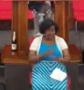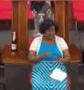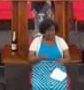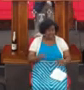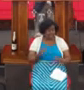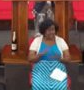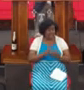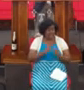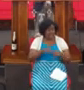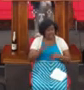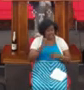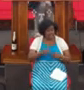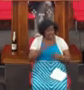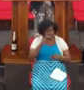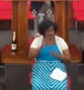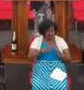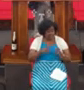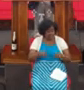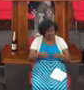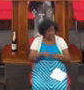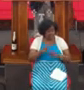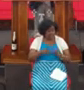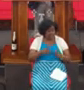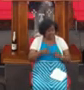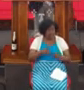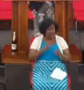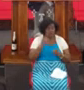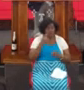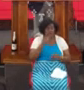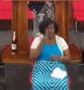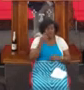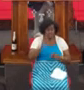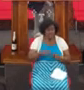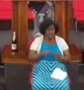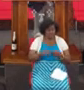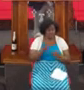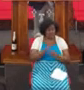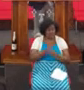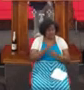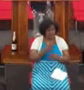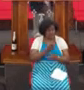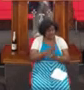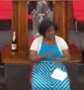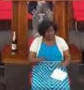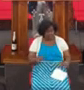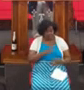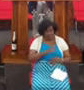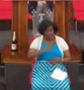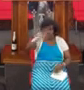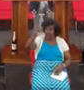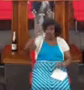need to see people, as people who need to be set free by the grace of